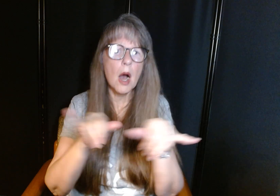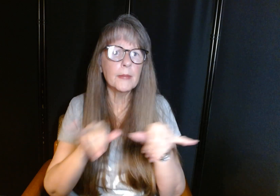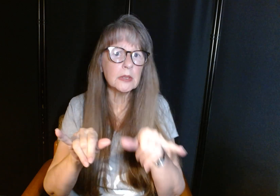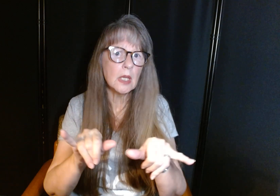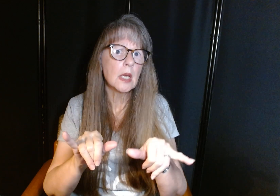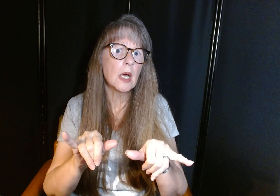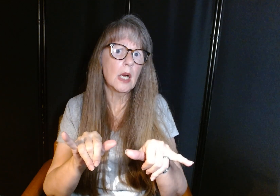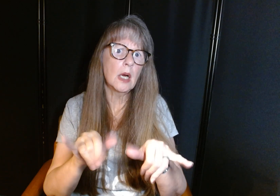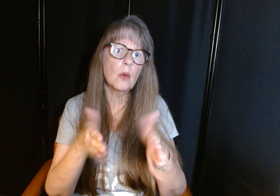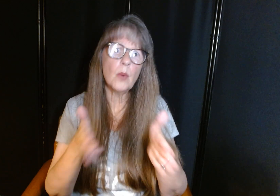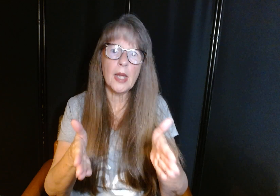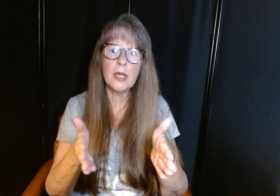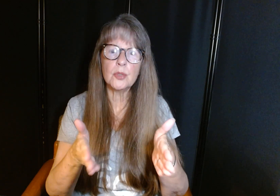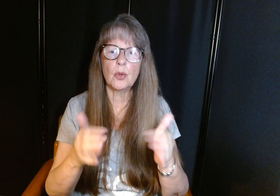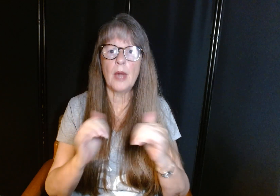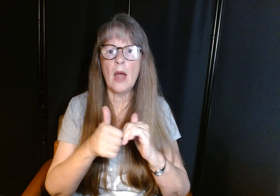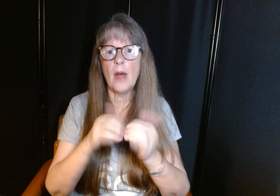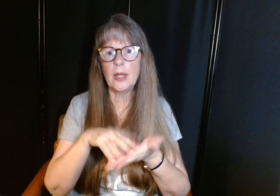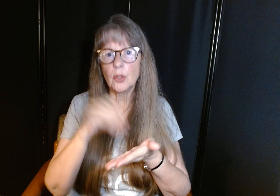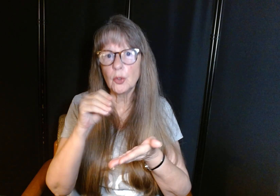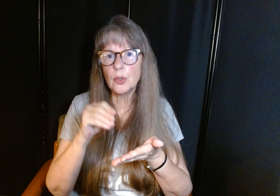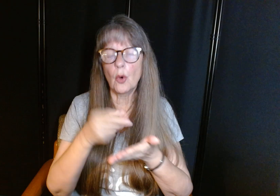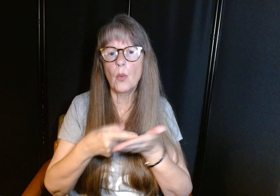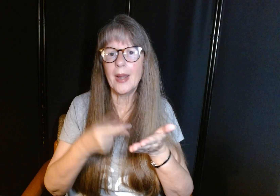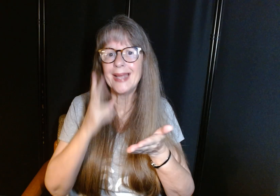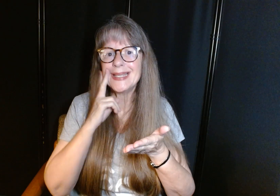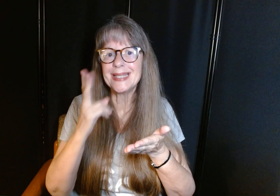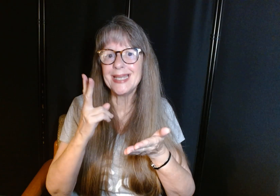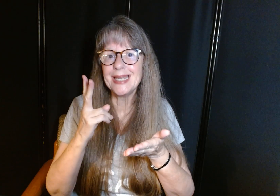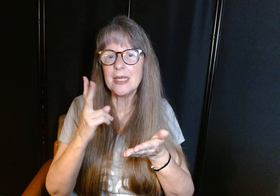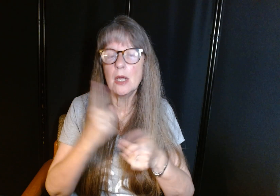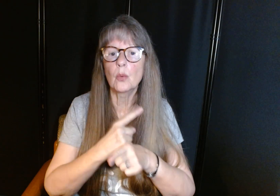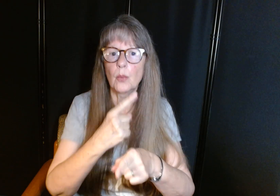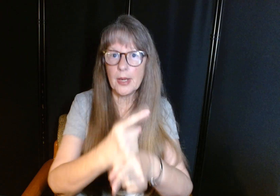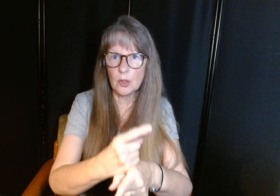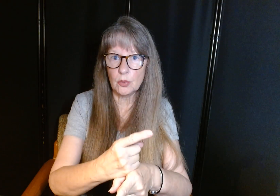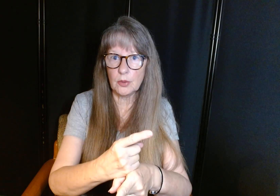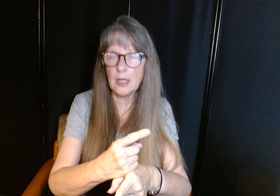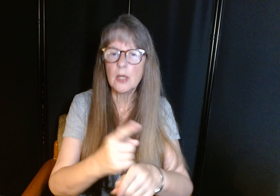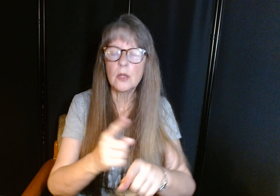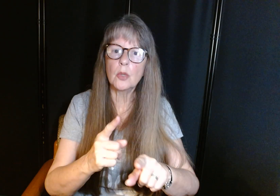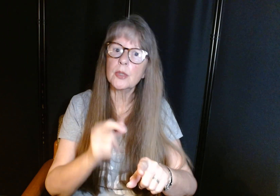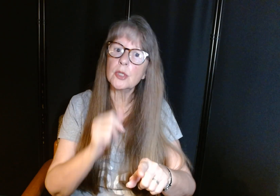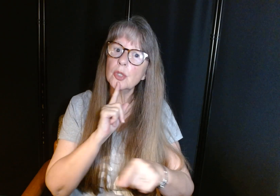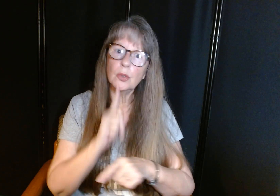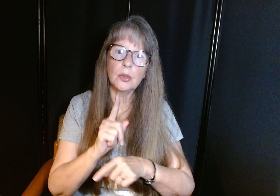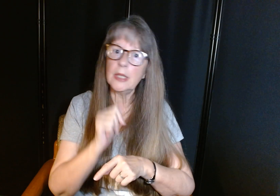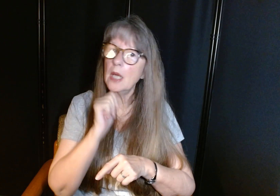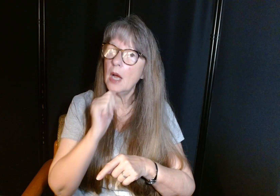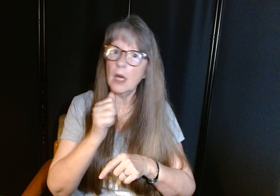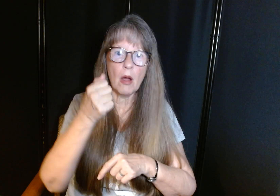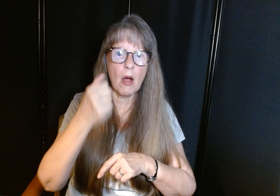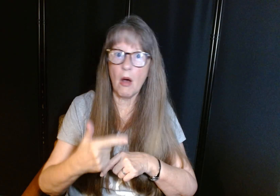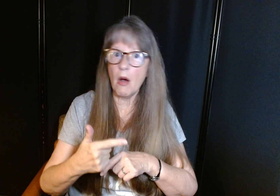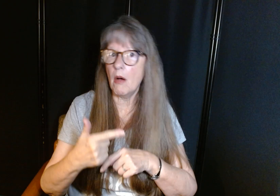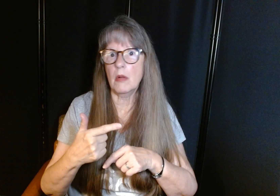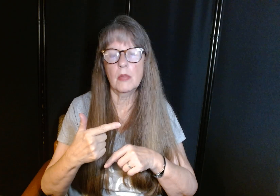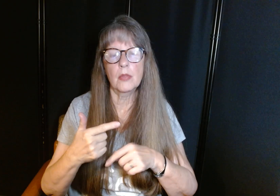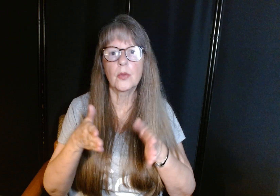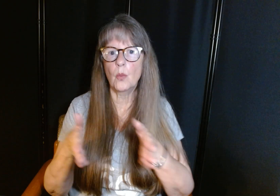common ways, or how I learned it, or what I see regularly. So it's certainly not all the ways